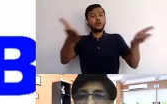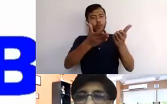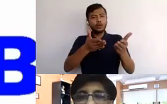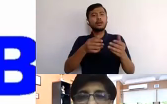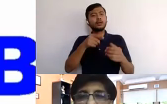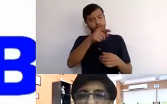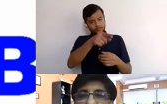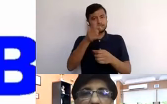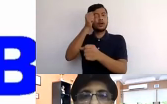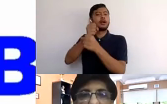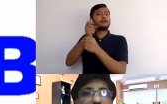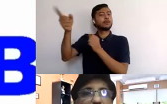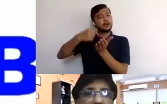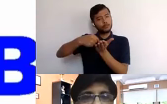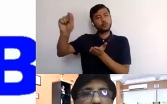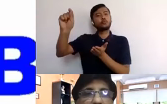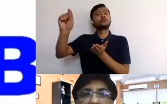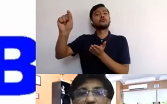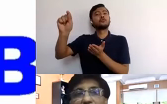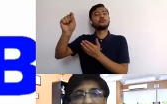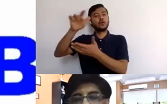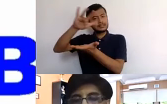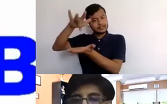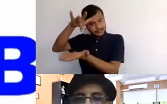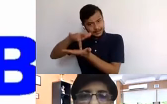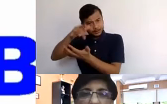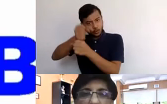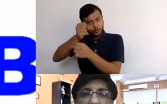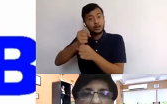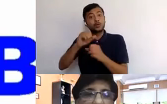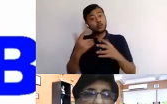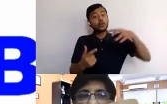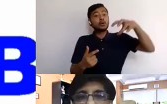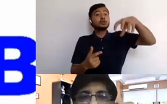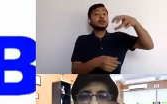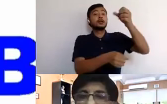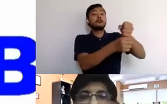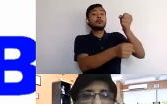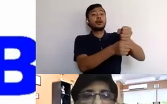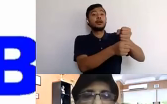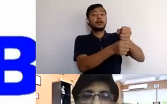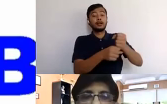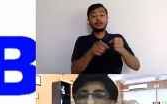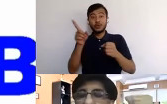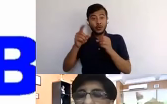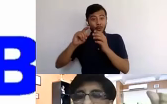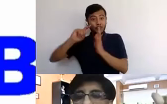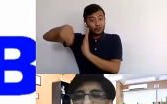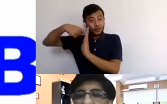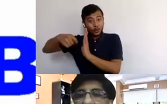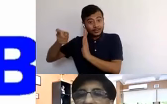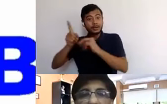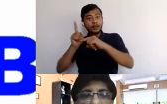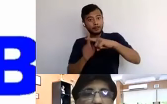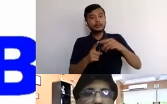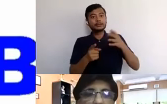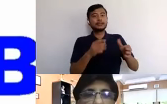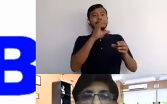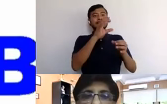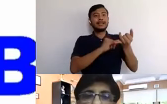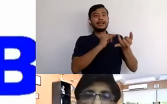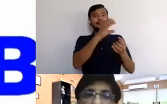India and state government. And convergence of this BharatNet and CSC Wi-Fi delivery has a significant